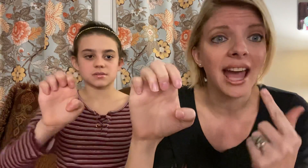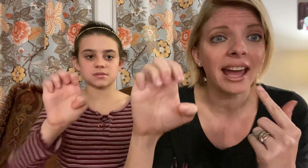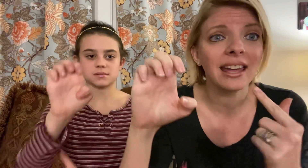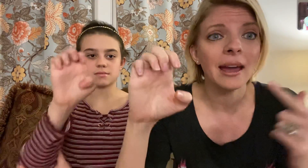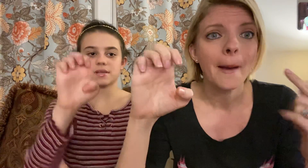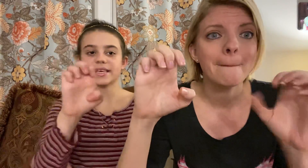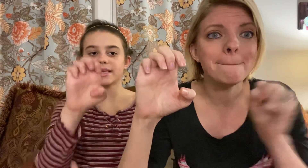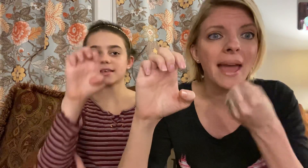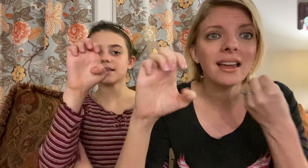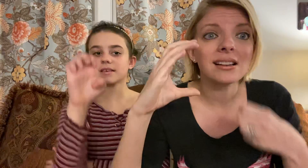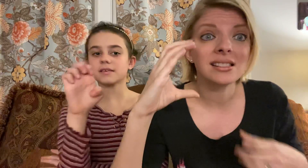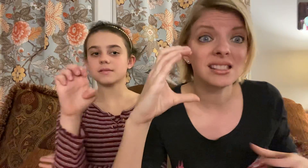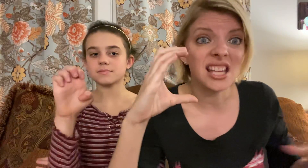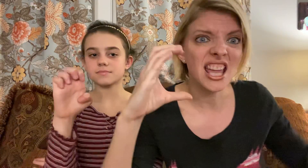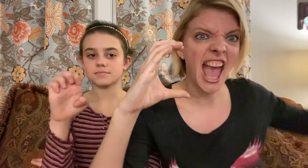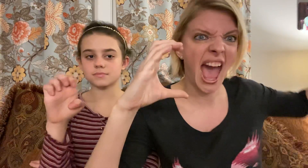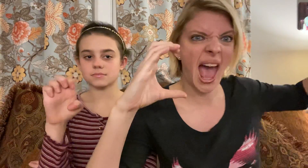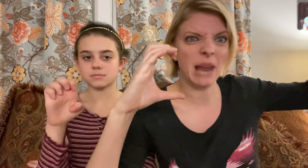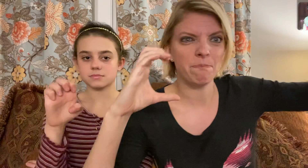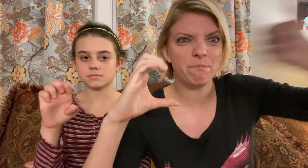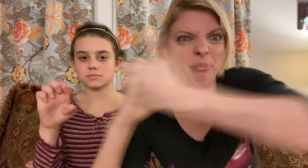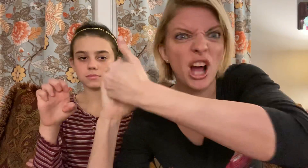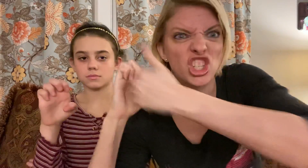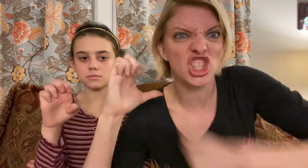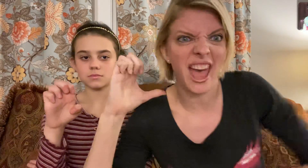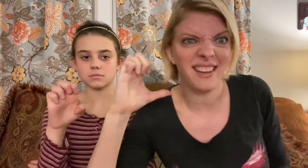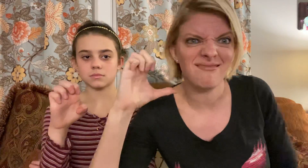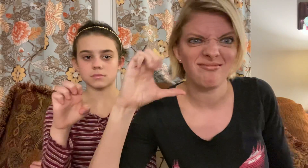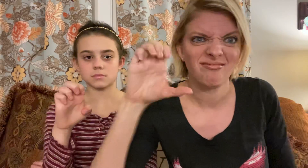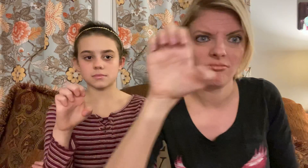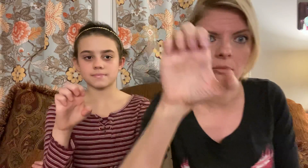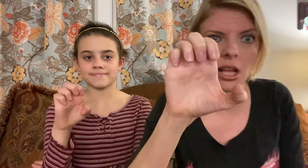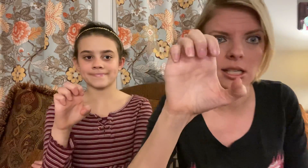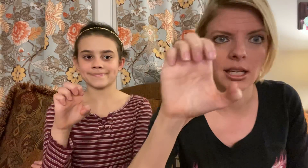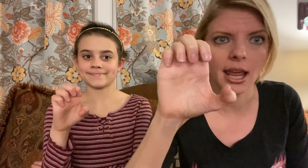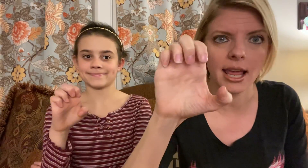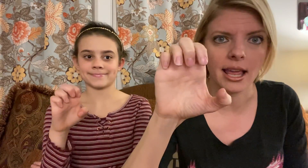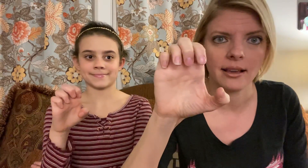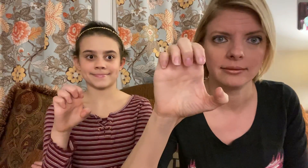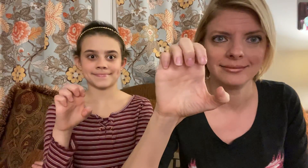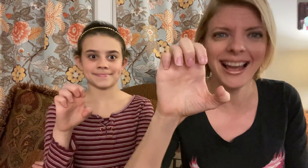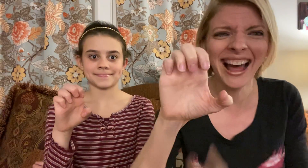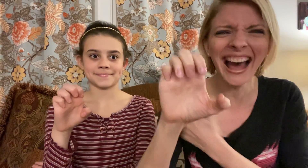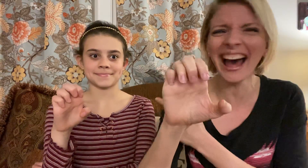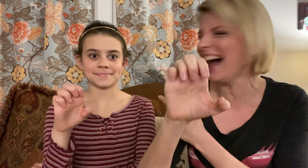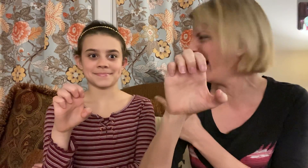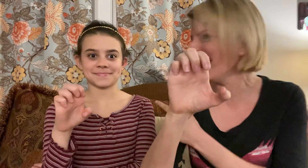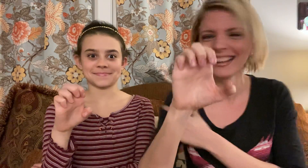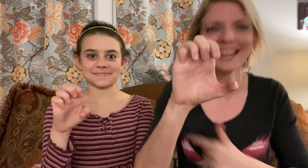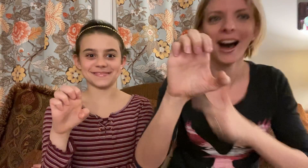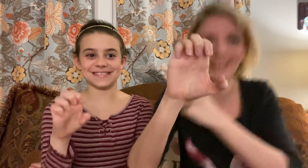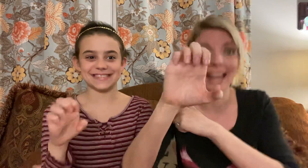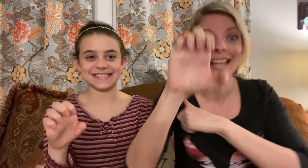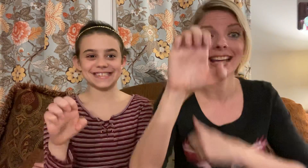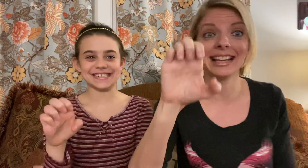say, make a C and punch it. Makes an E. Okay,